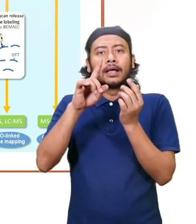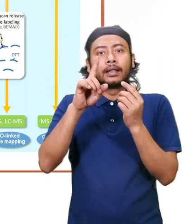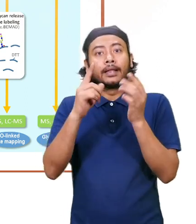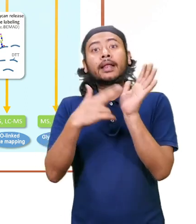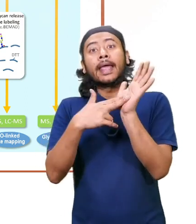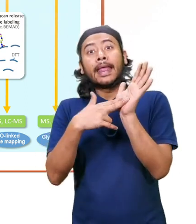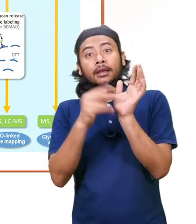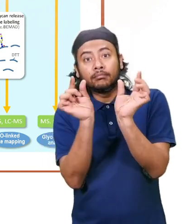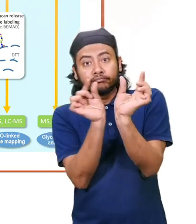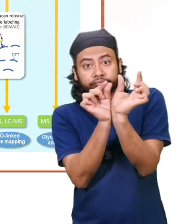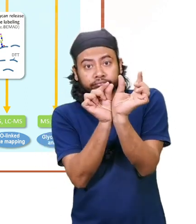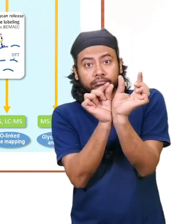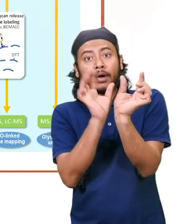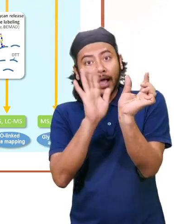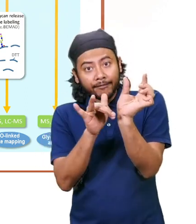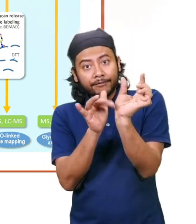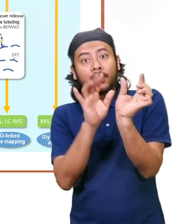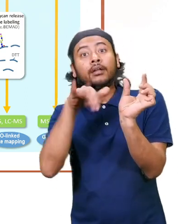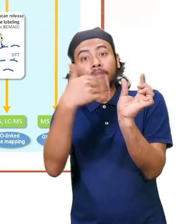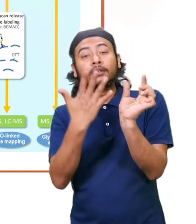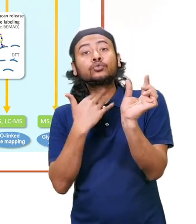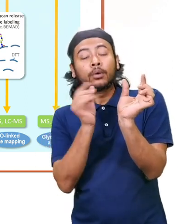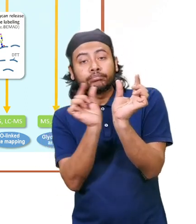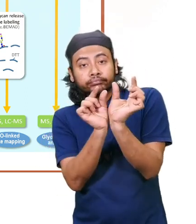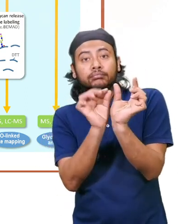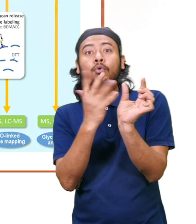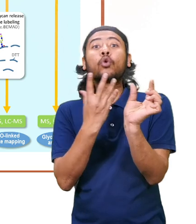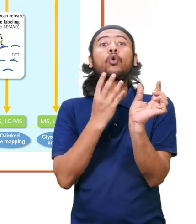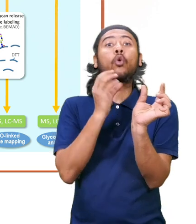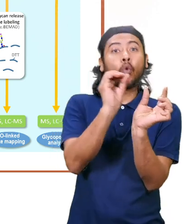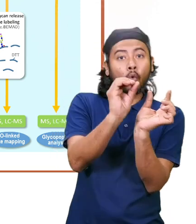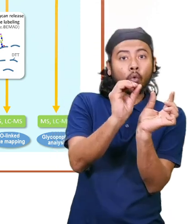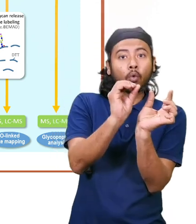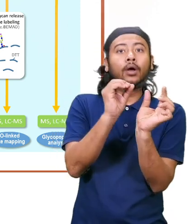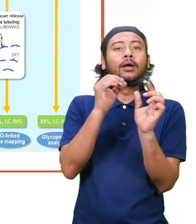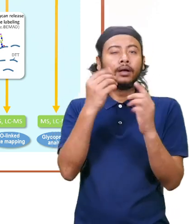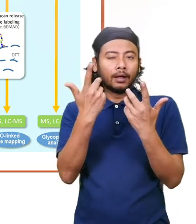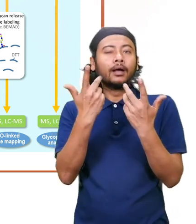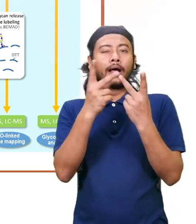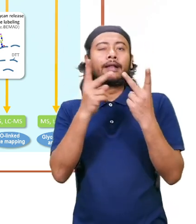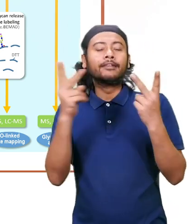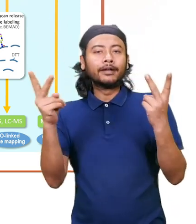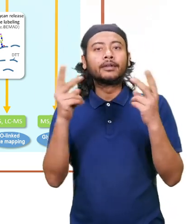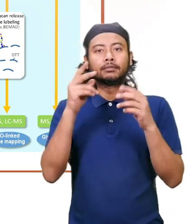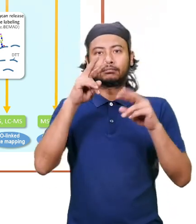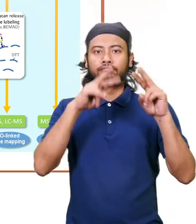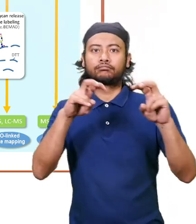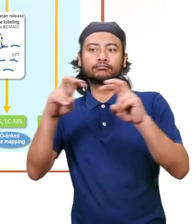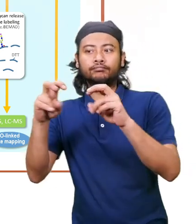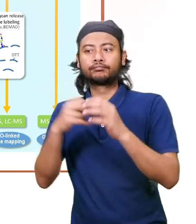glycan structures on the peptides and their sites are determined.